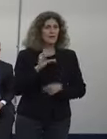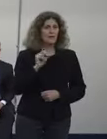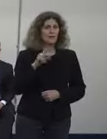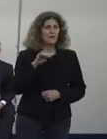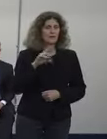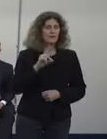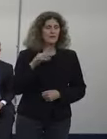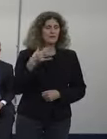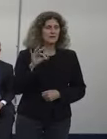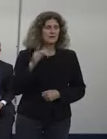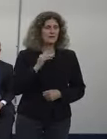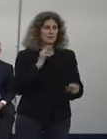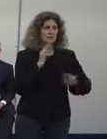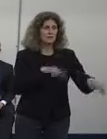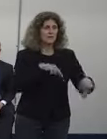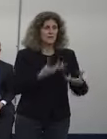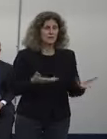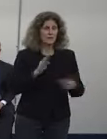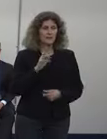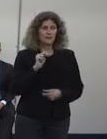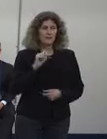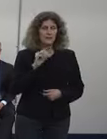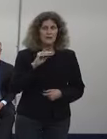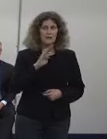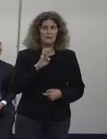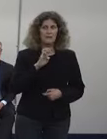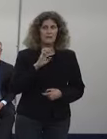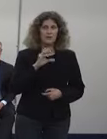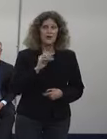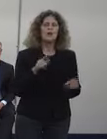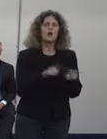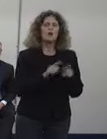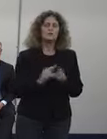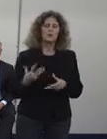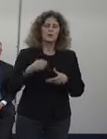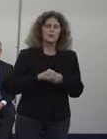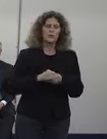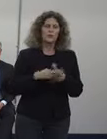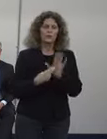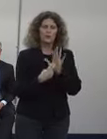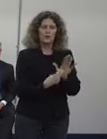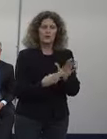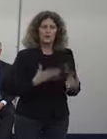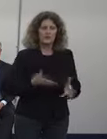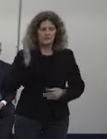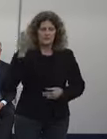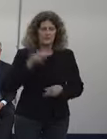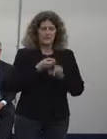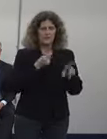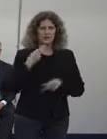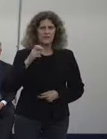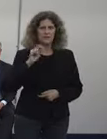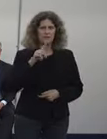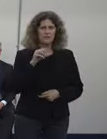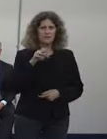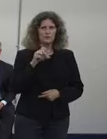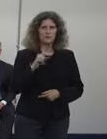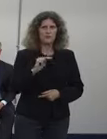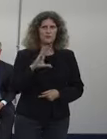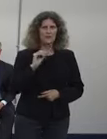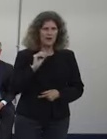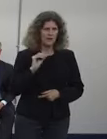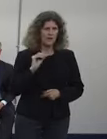response in Buncombe County also includes representation from Henderson County. As we are all joined in the effort to